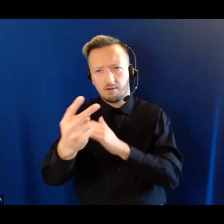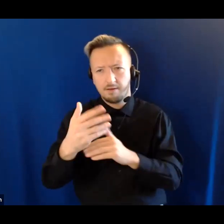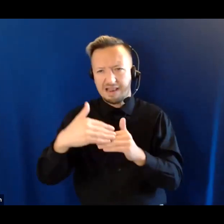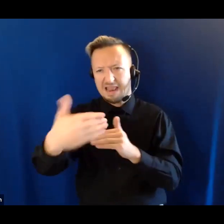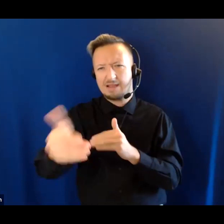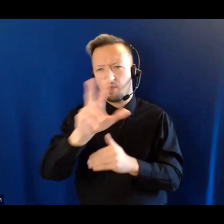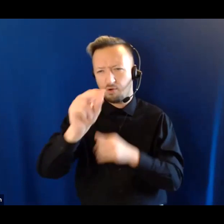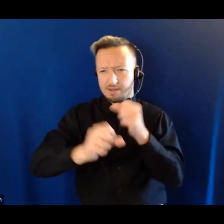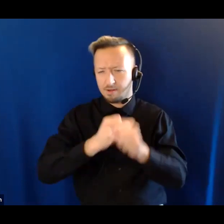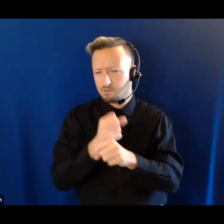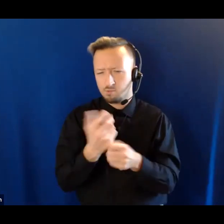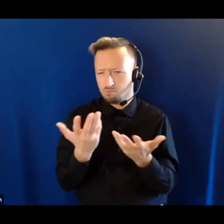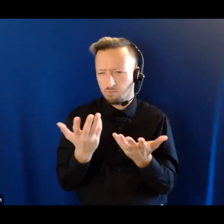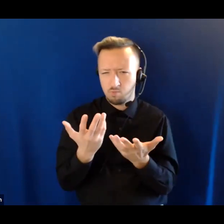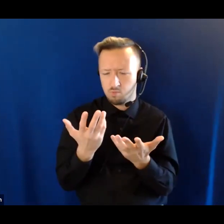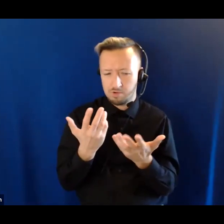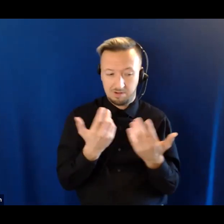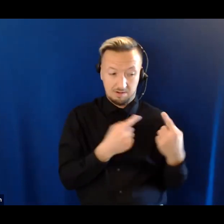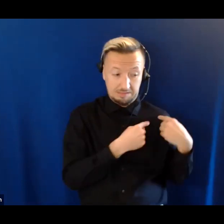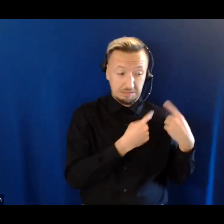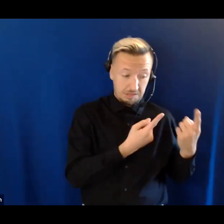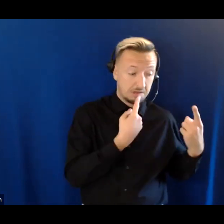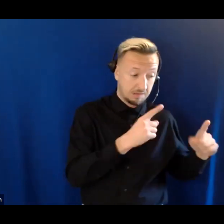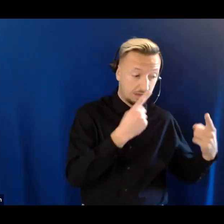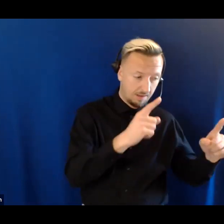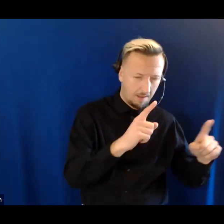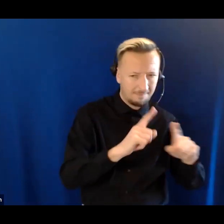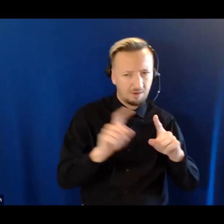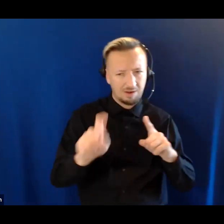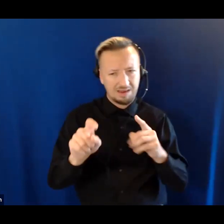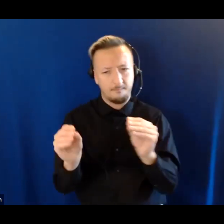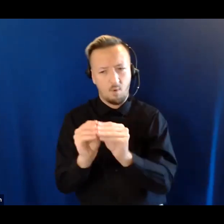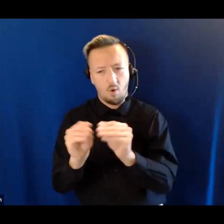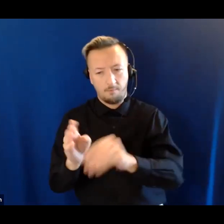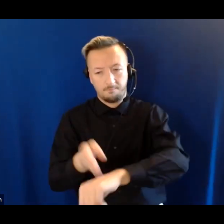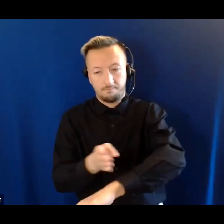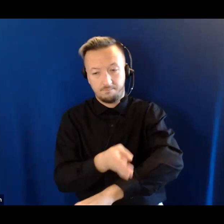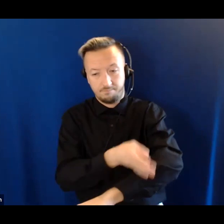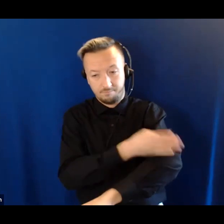we have succeeded, but also where we have to grow. And